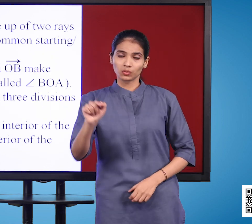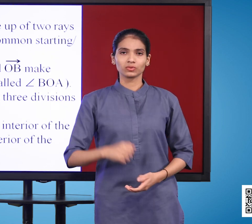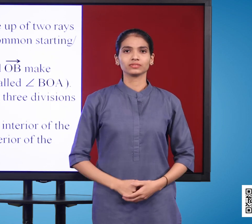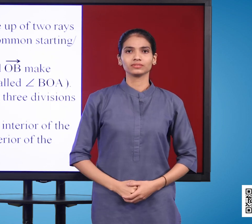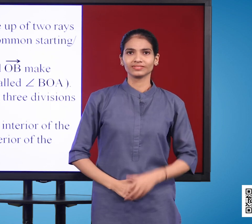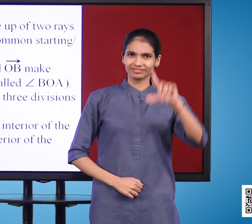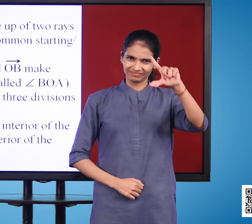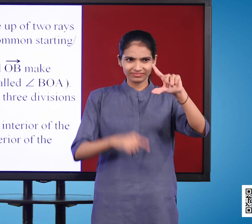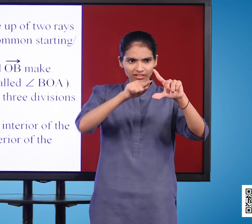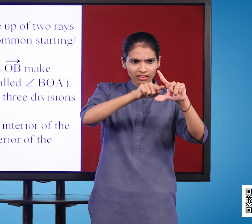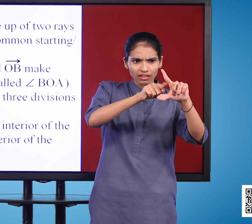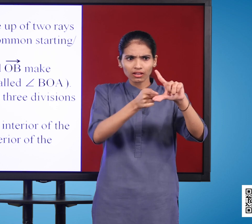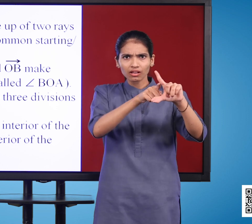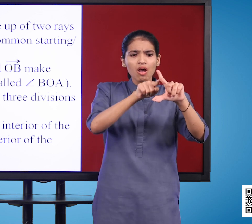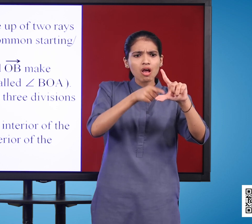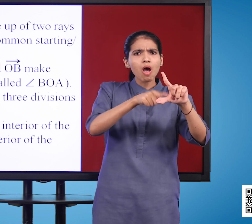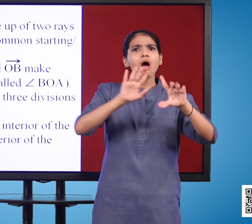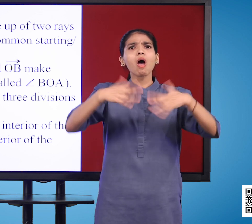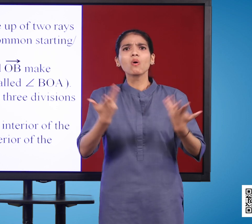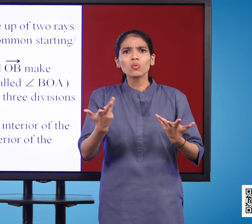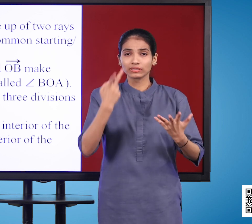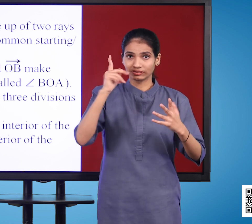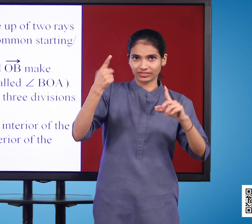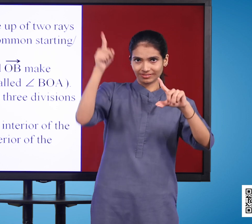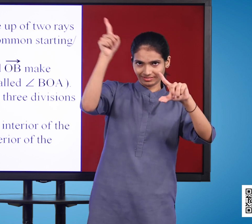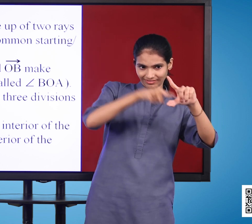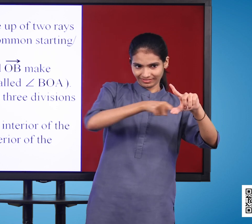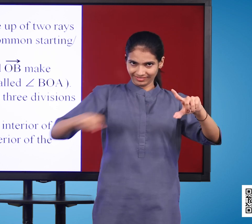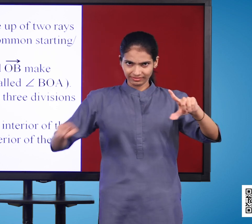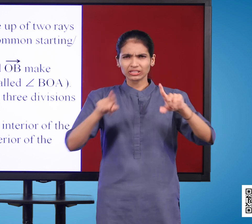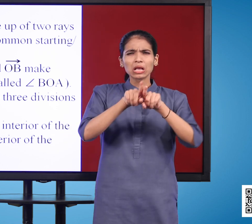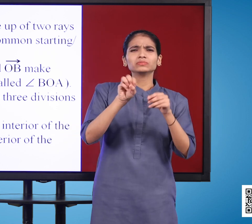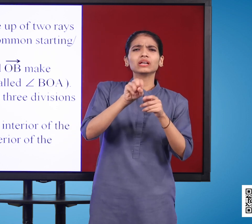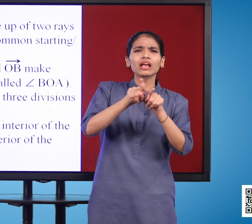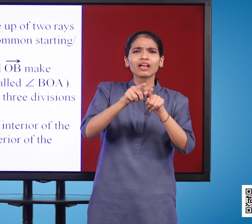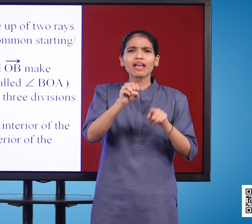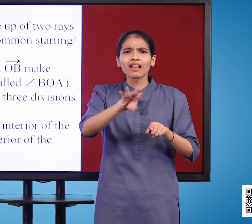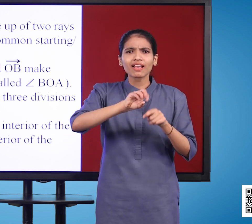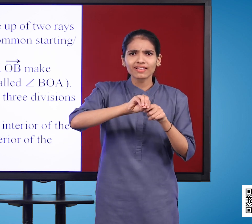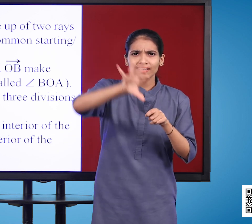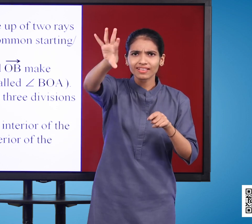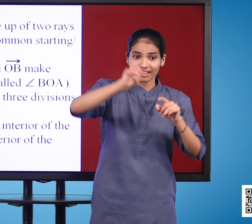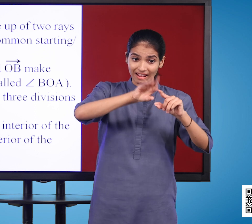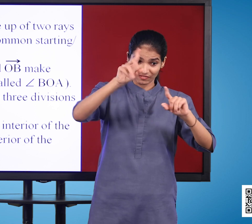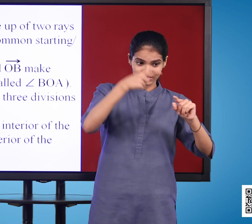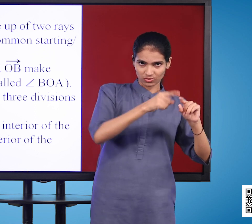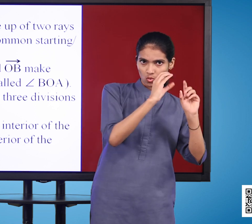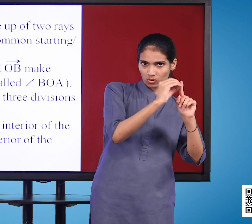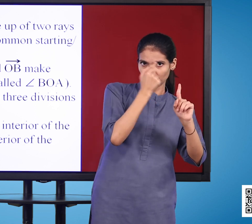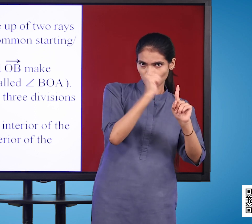11. An angle is made up of 2 rays starting from a common starting or initial point. 2